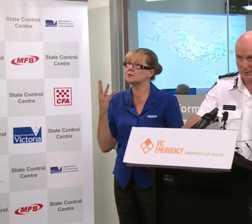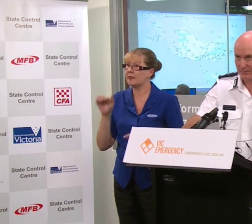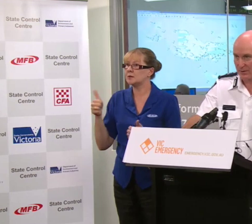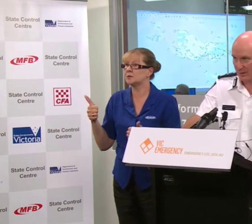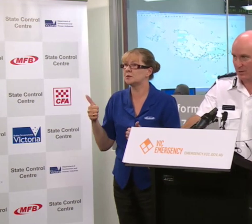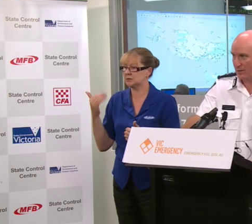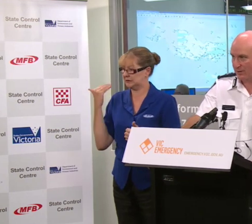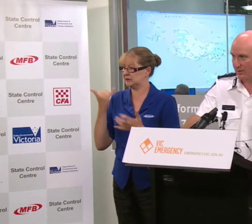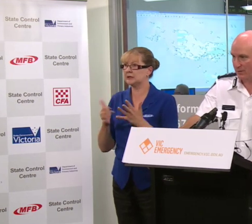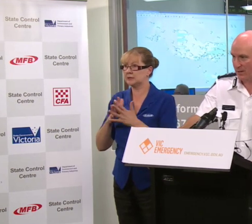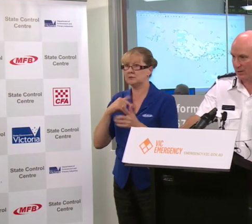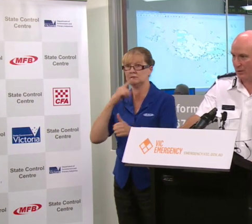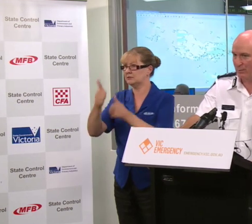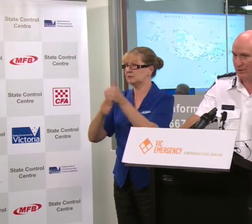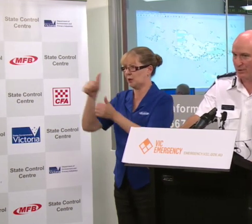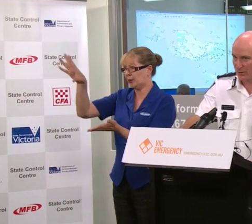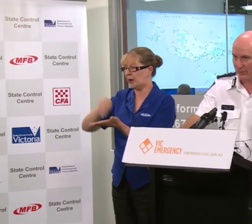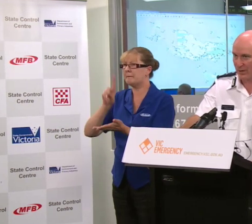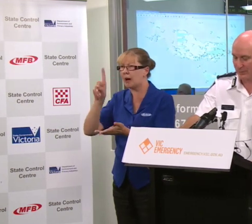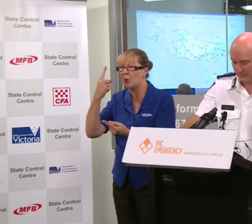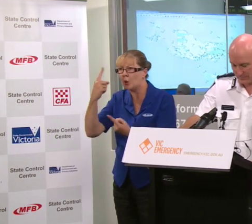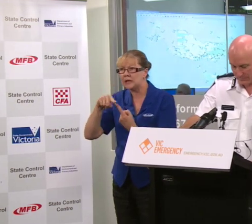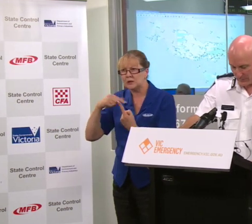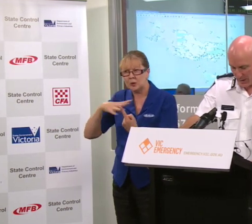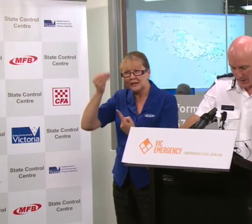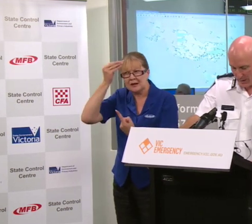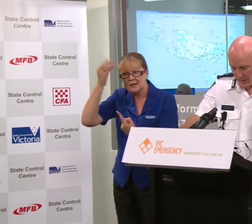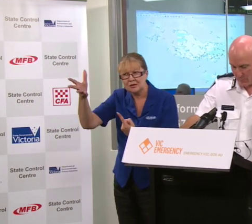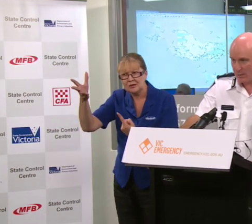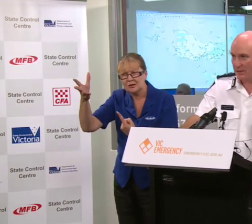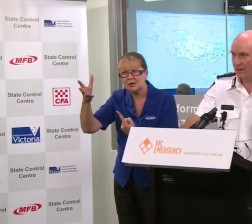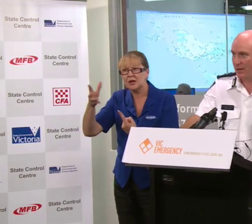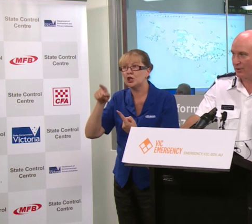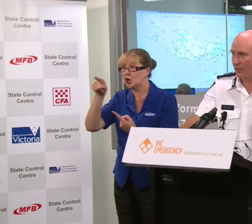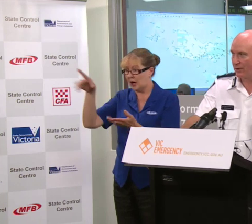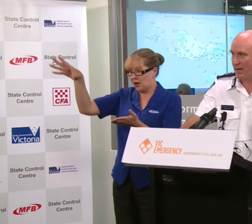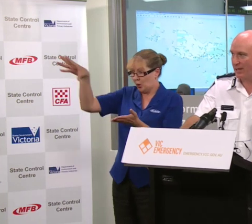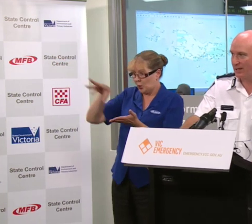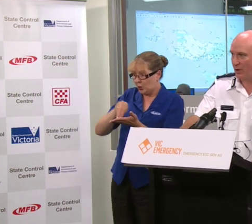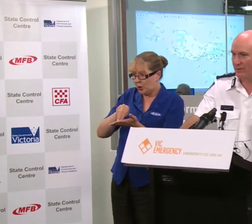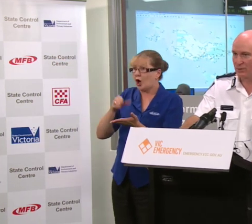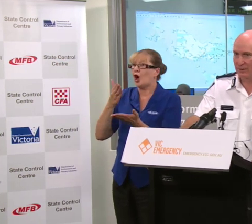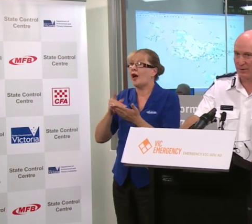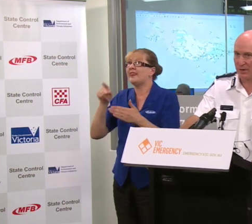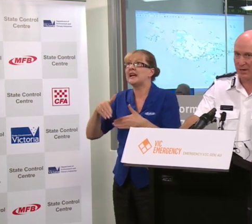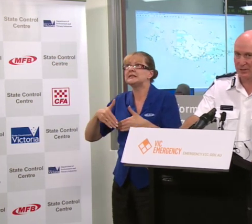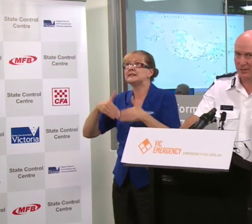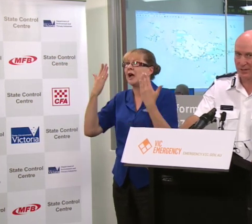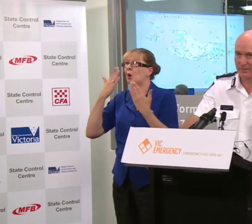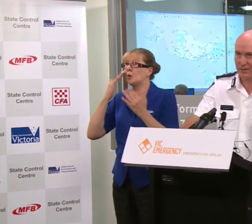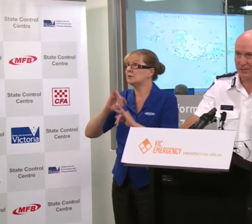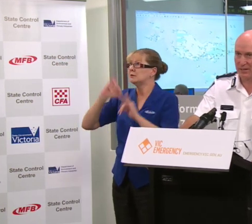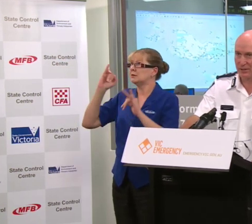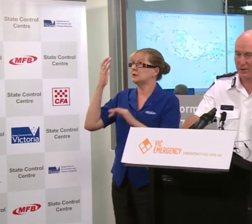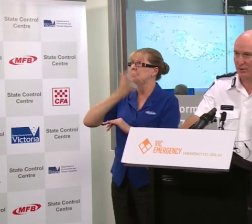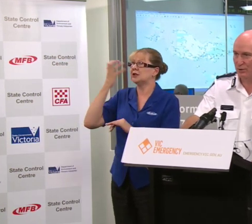that's great. I'd have to say congratulations for doing that. The little message I've got though is that when you download it on the day of extreme fire danger, it's